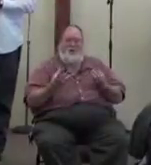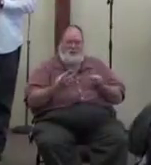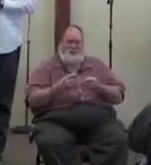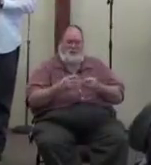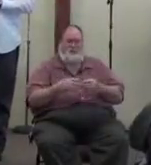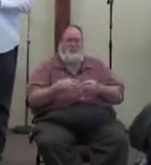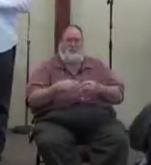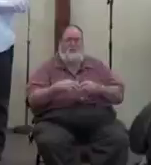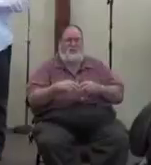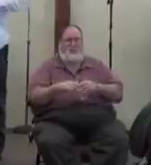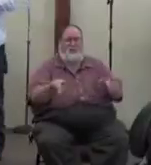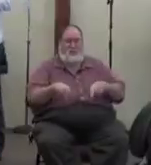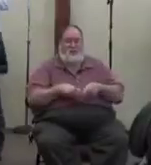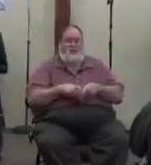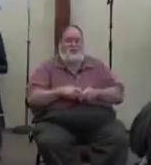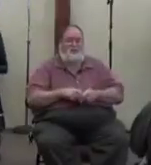in the back,